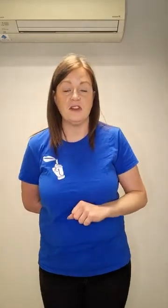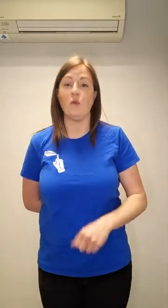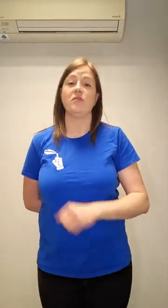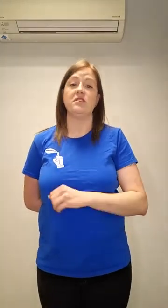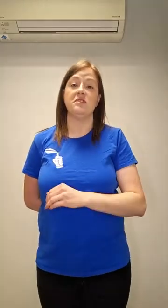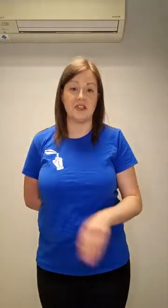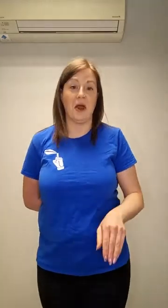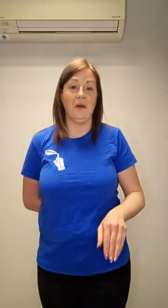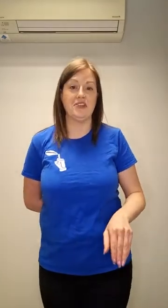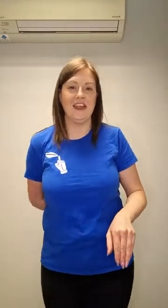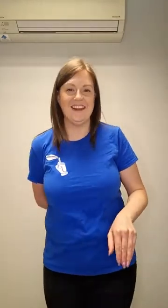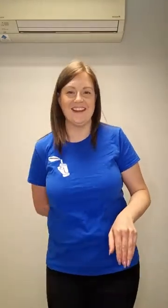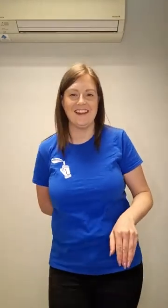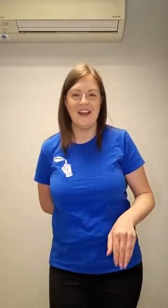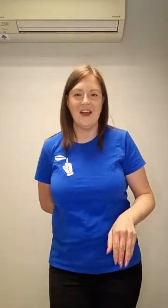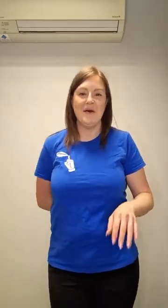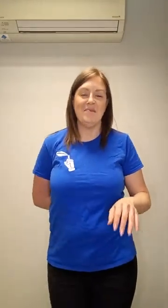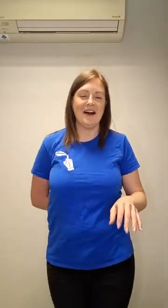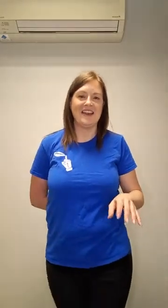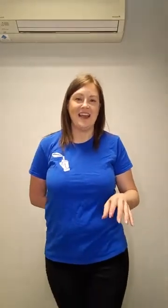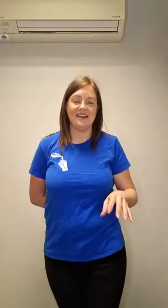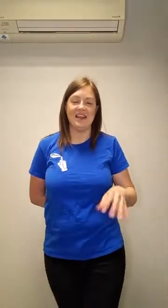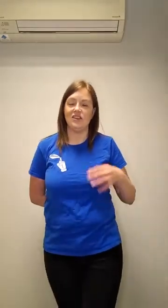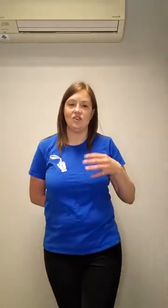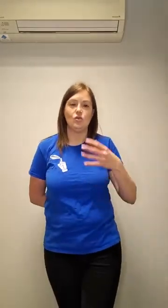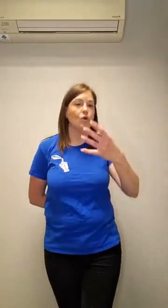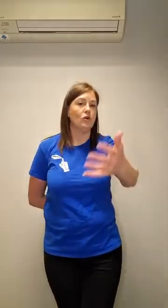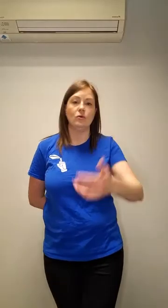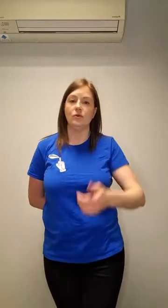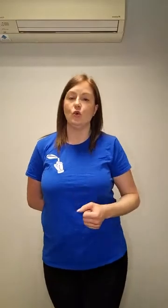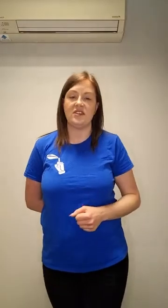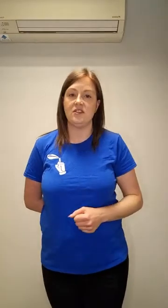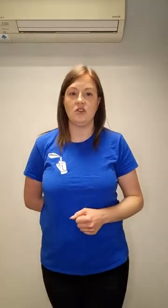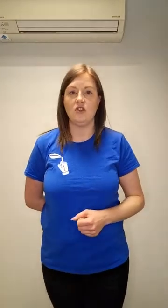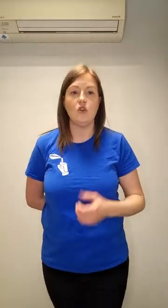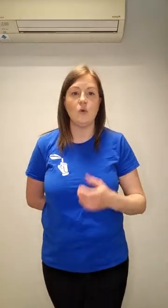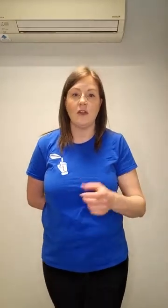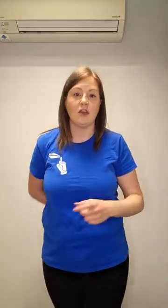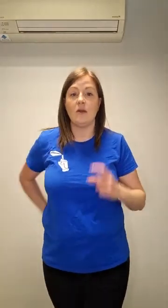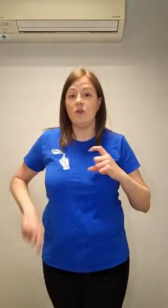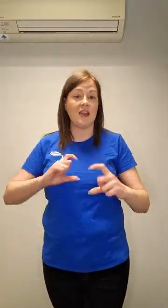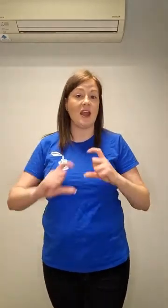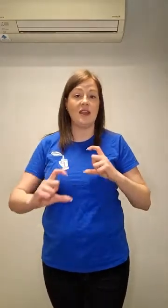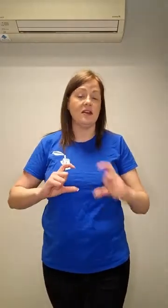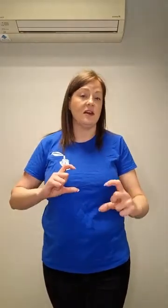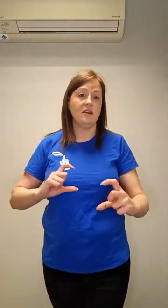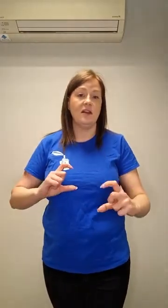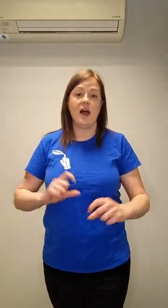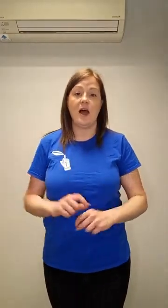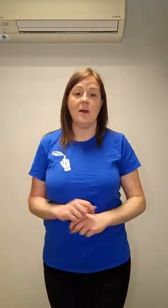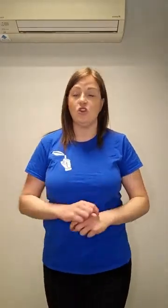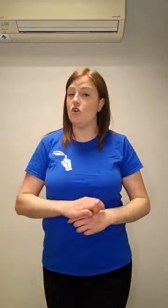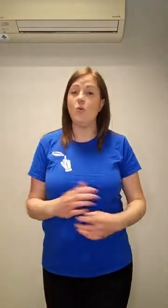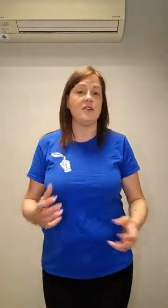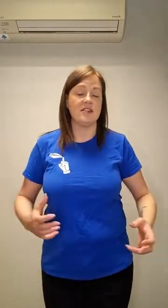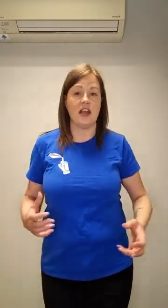you want to discourage. But again, your call, your decision. You are the communicator, and you understand